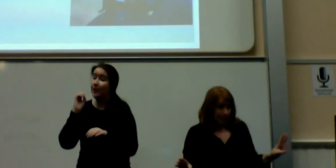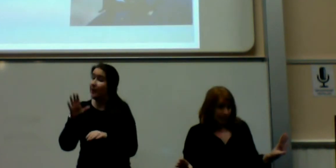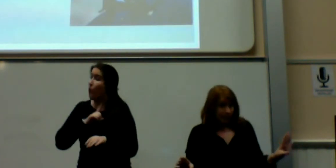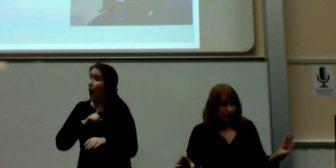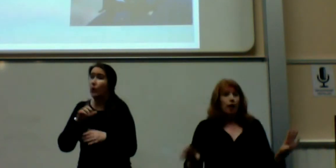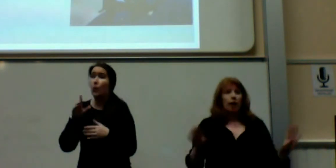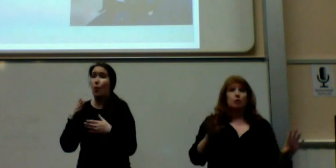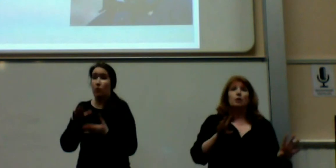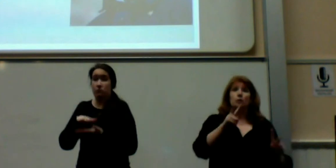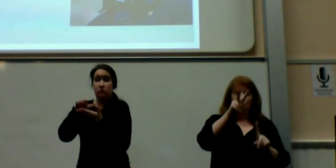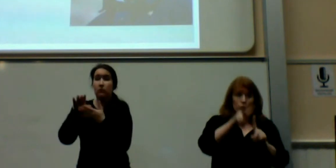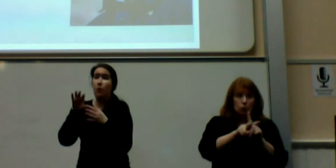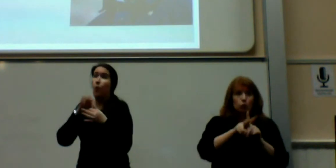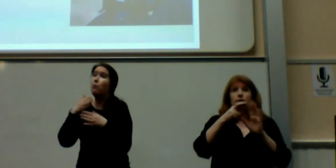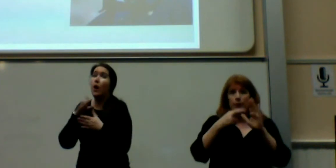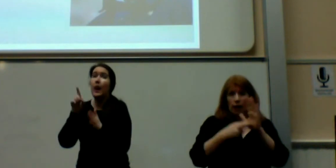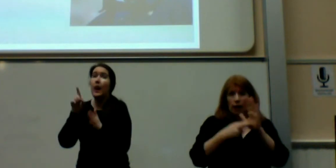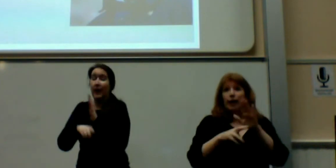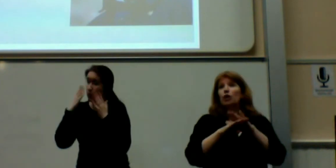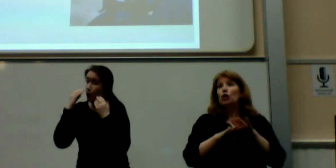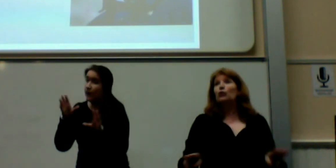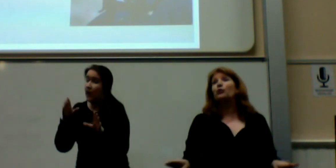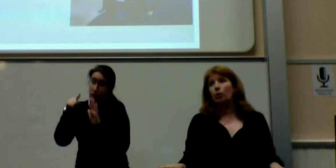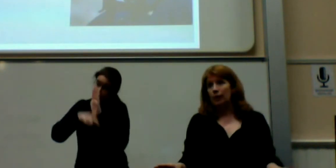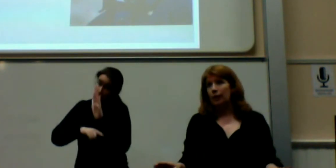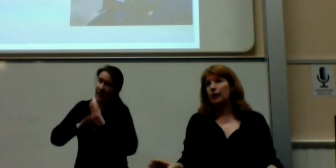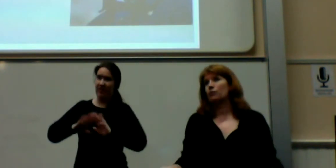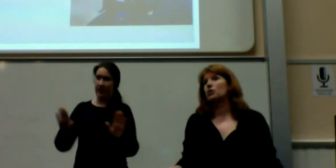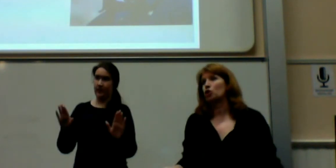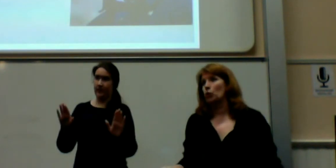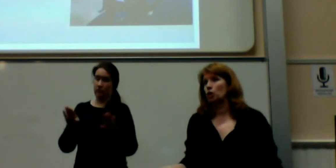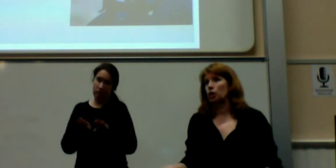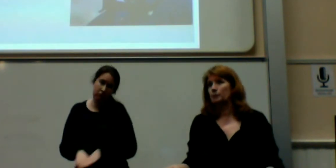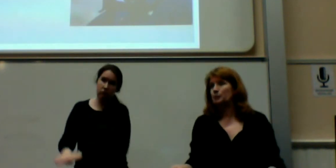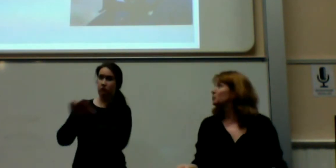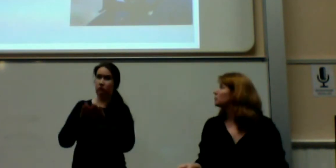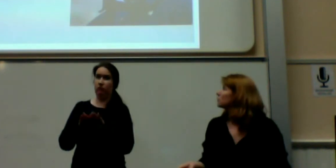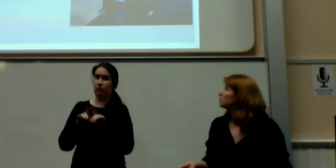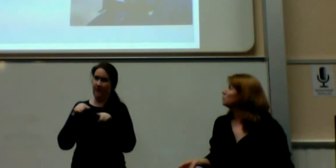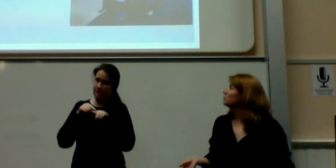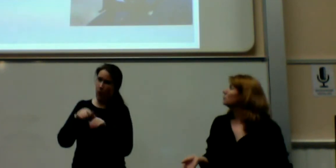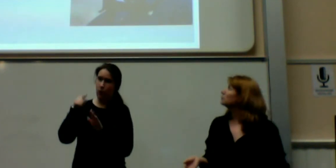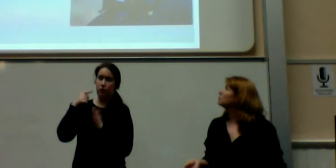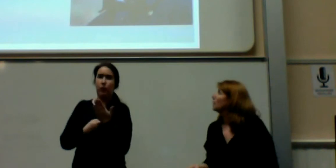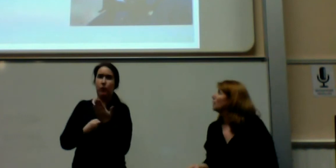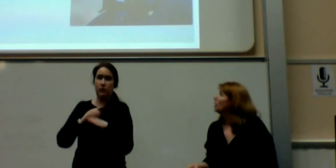late. The rule is applied uniformly in every situation.